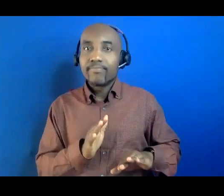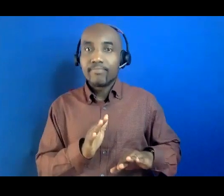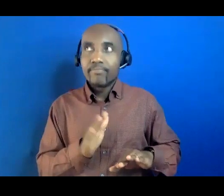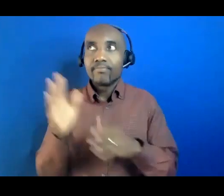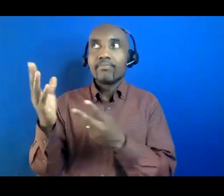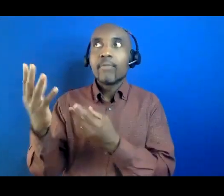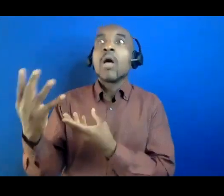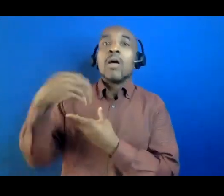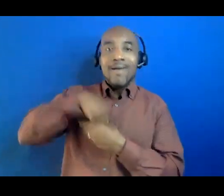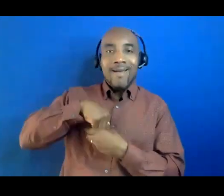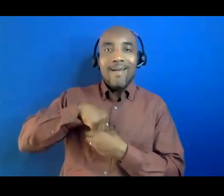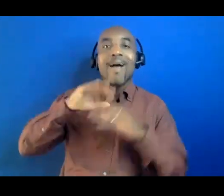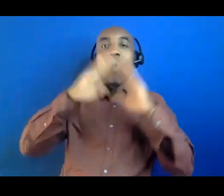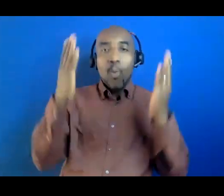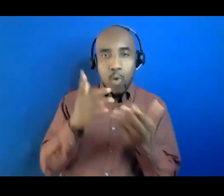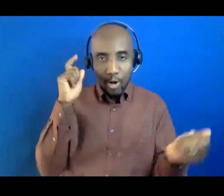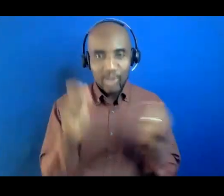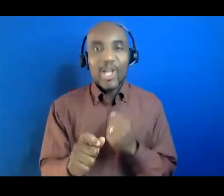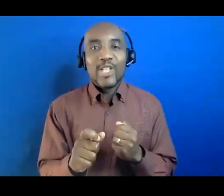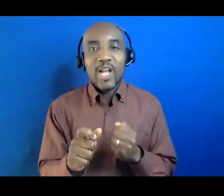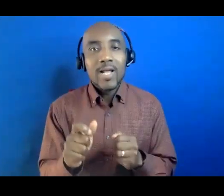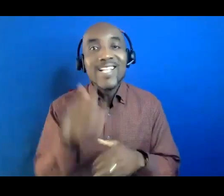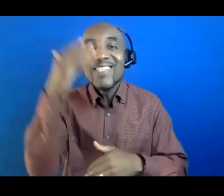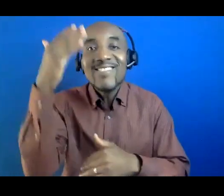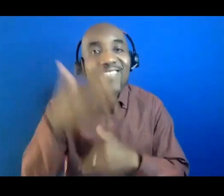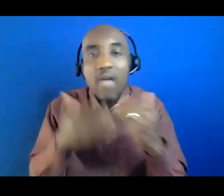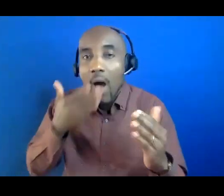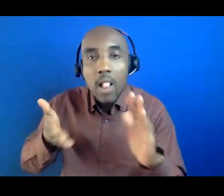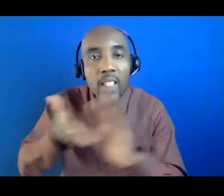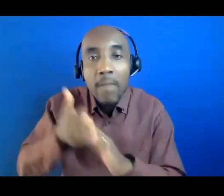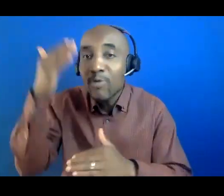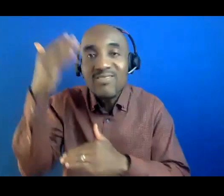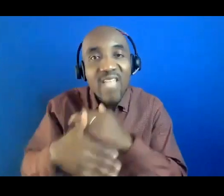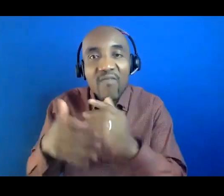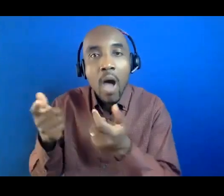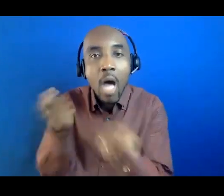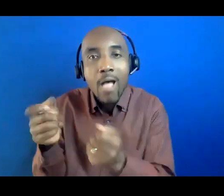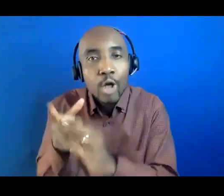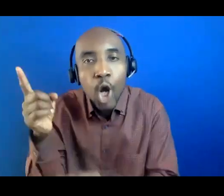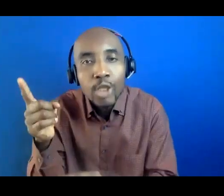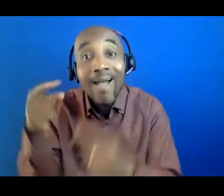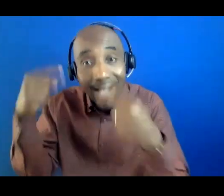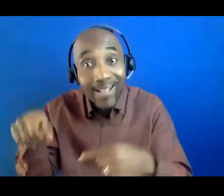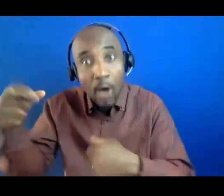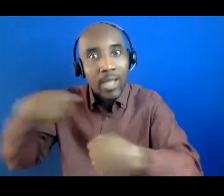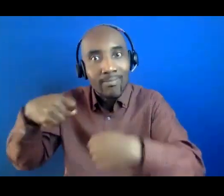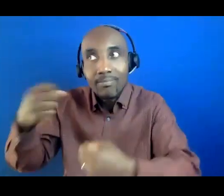Jesus. Don't box God in. Let God surprise